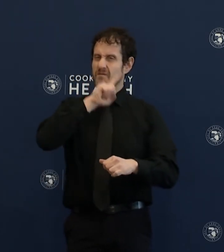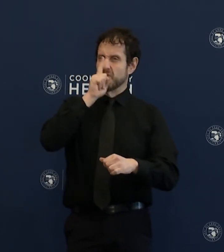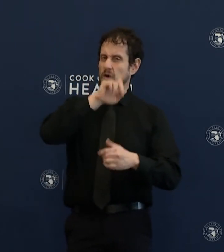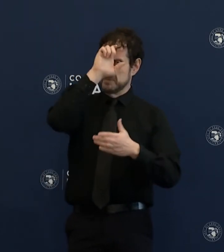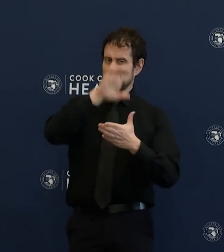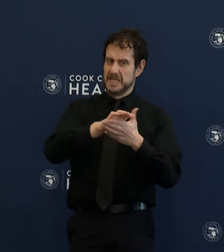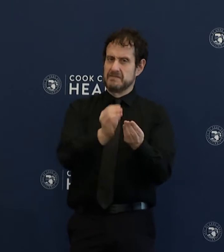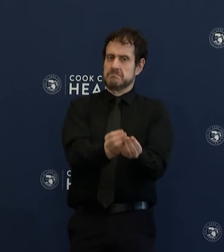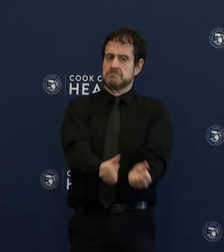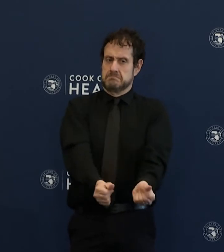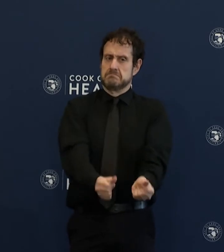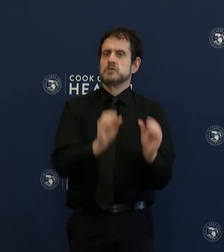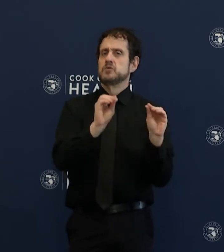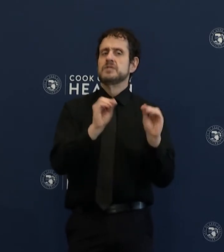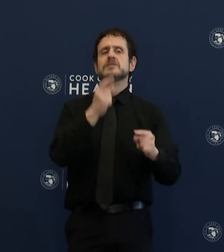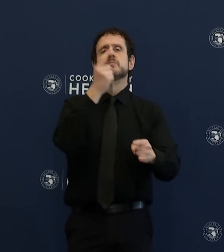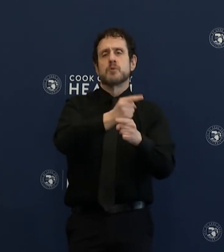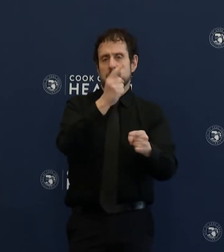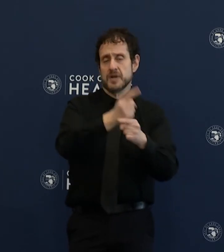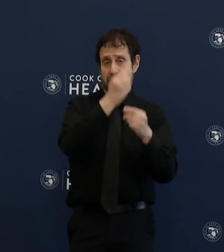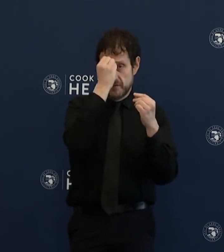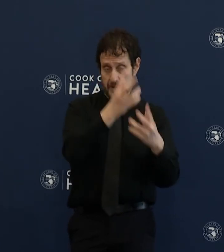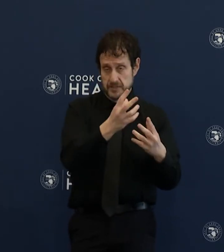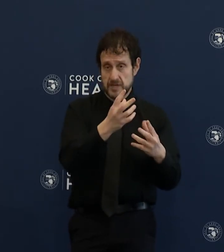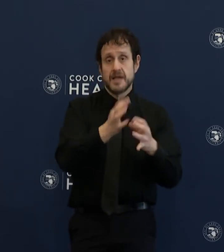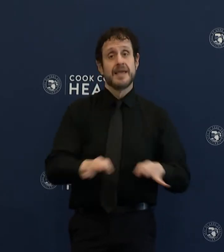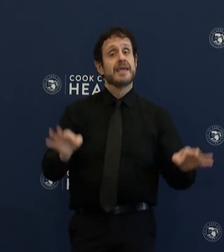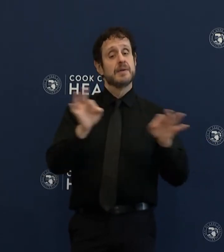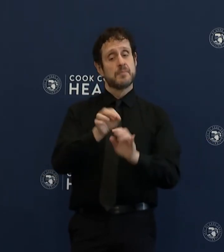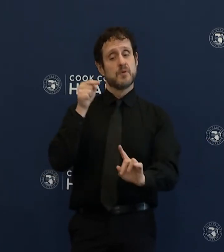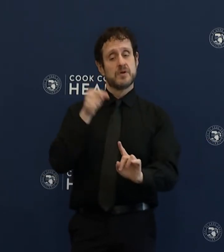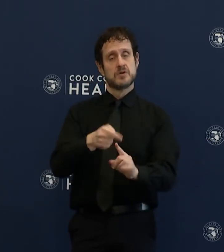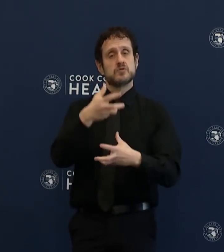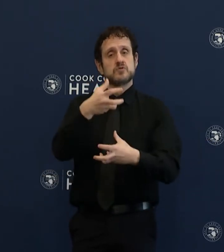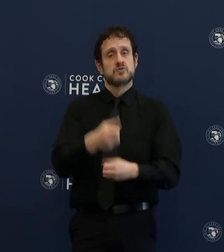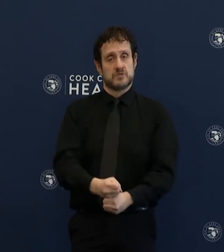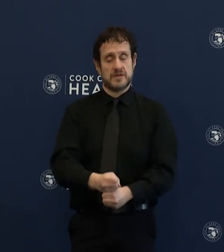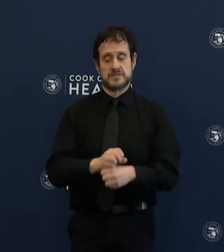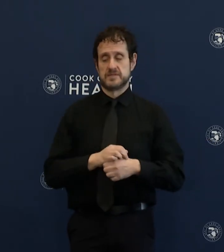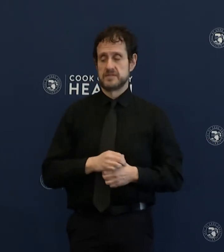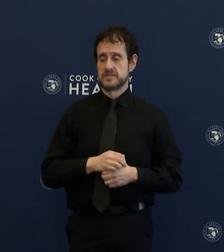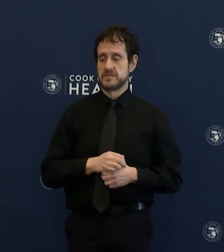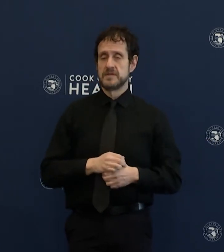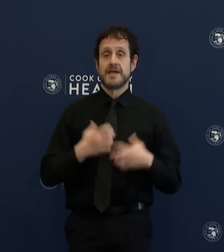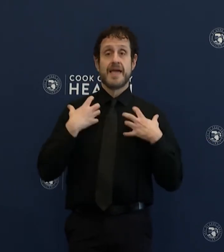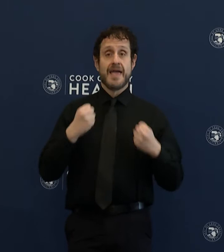the importance of healthcare and trust is the important principle in our vaccination program, that health